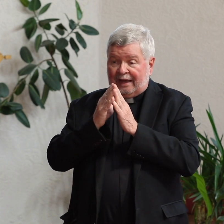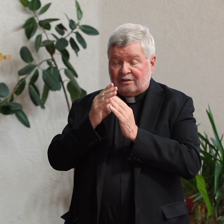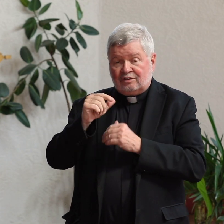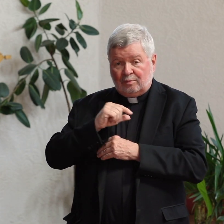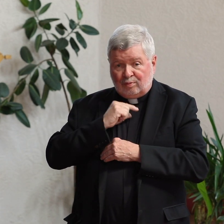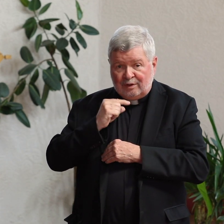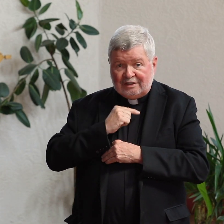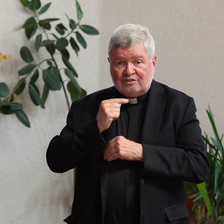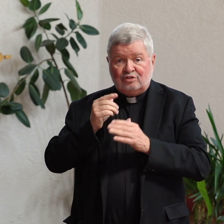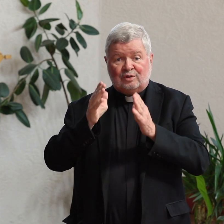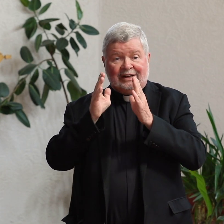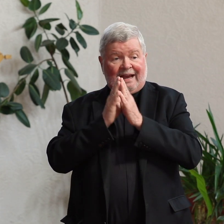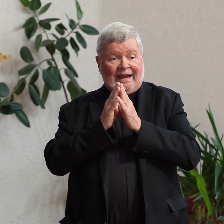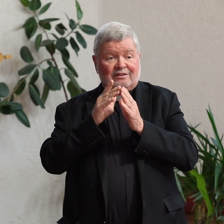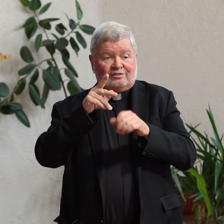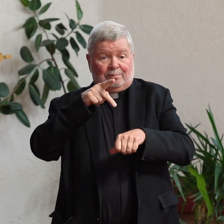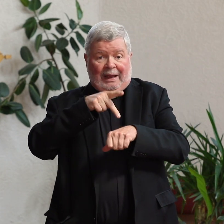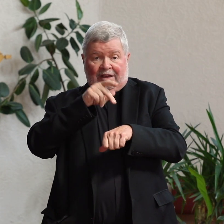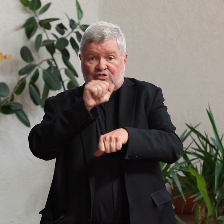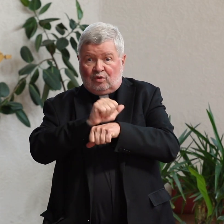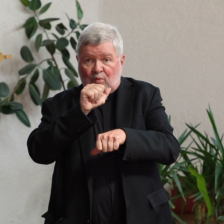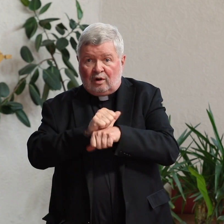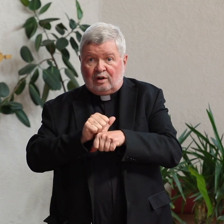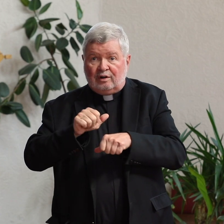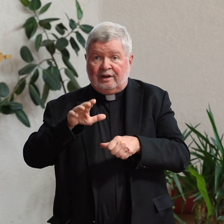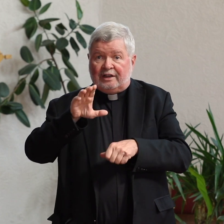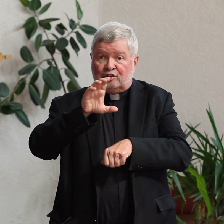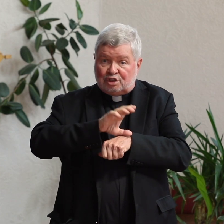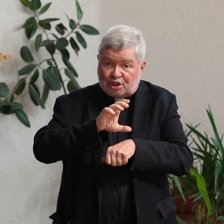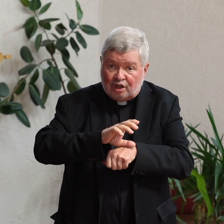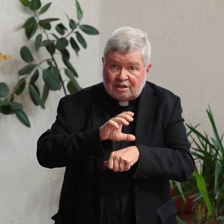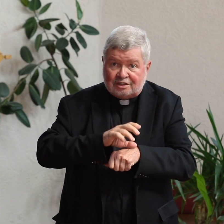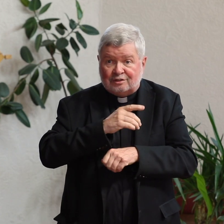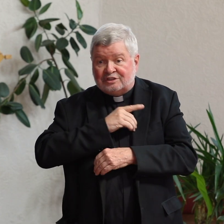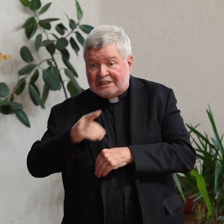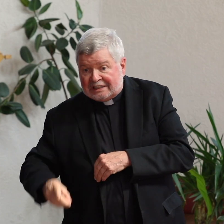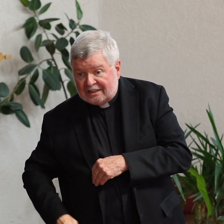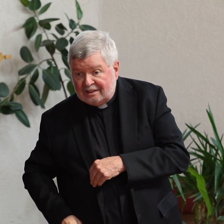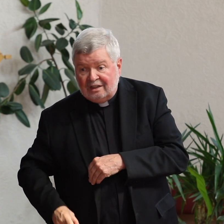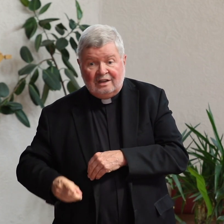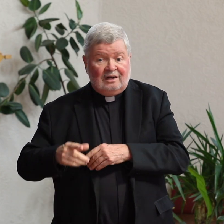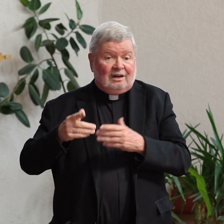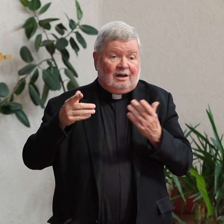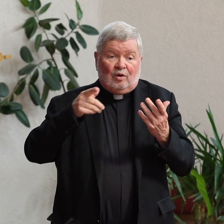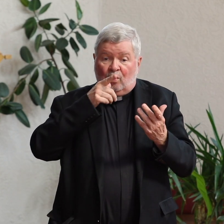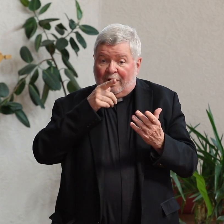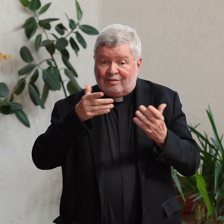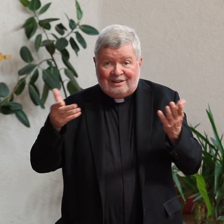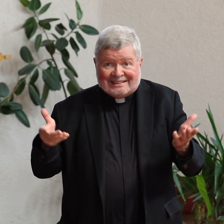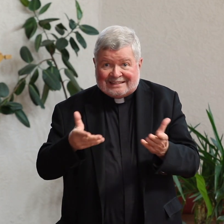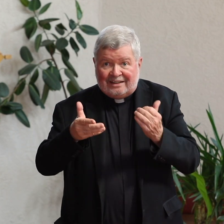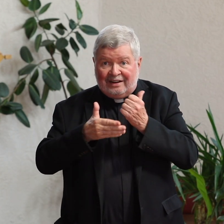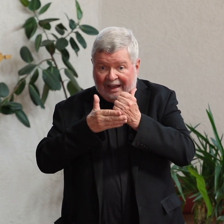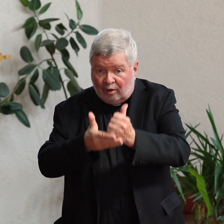ask the priest, you can ask the pastoral worker at your church, your deacon, whoever is there to help